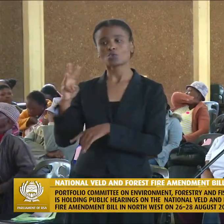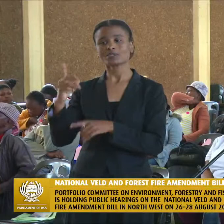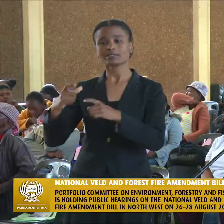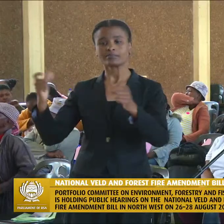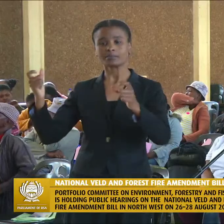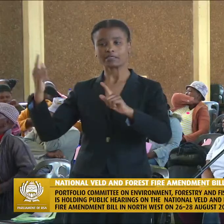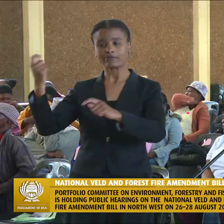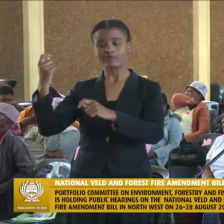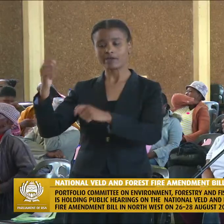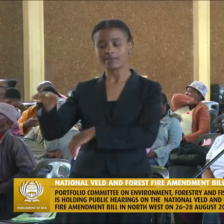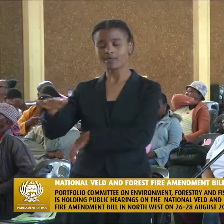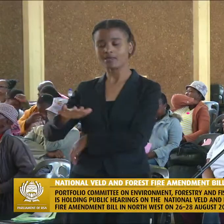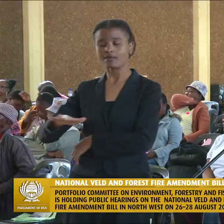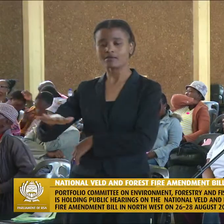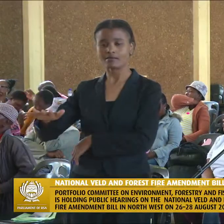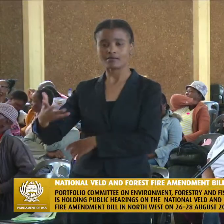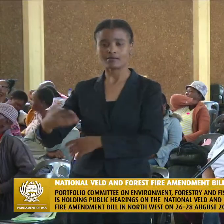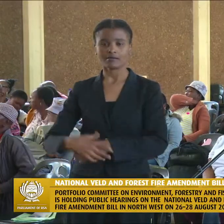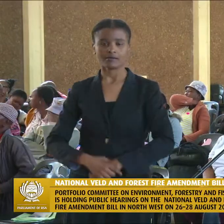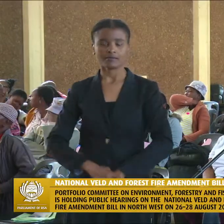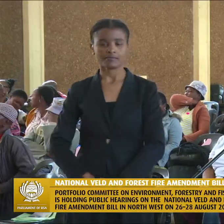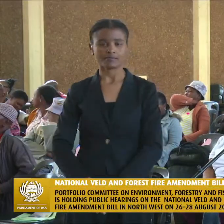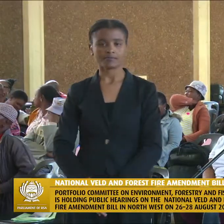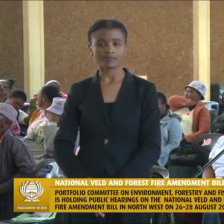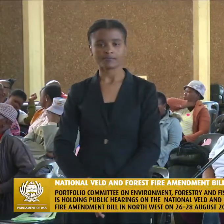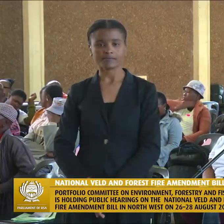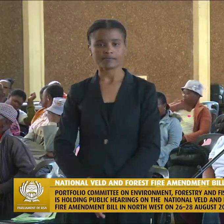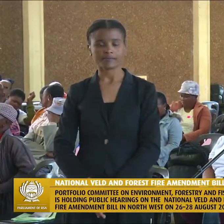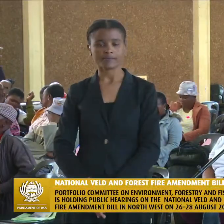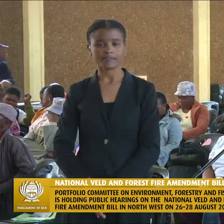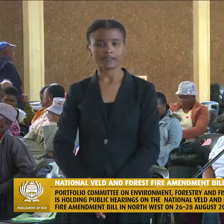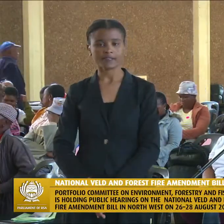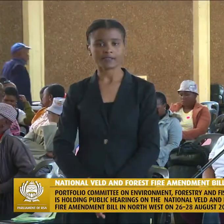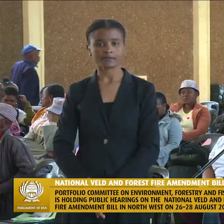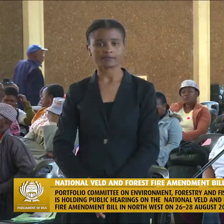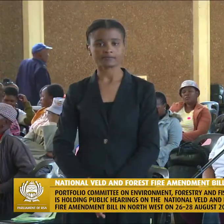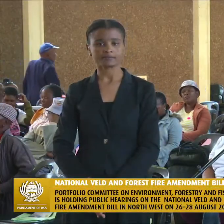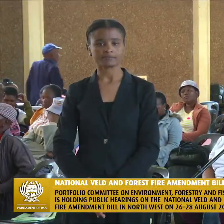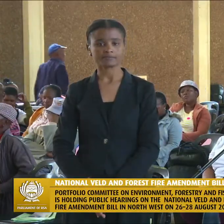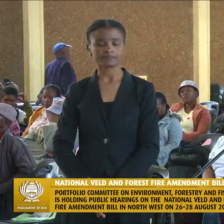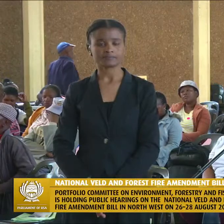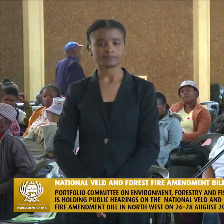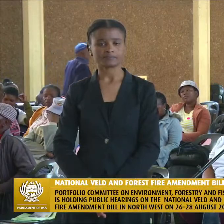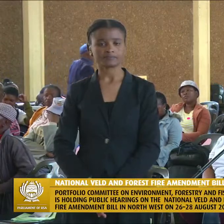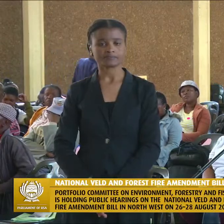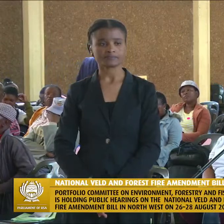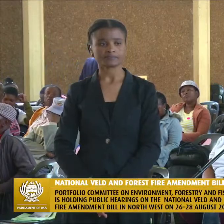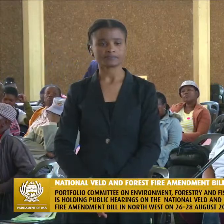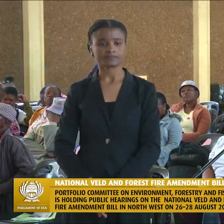rural area it has got more farms than houthi